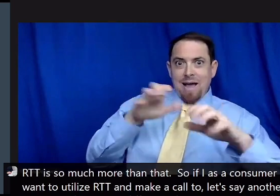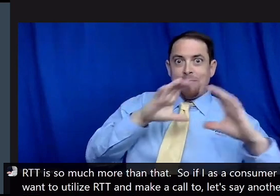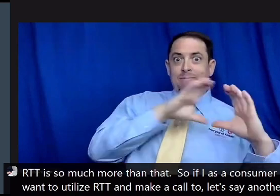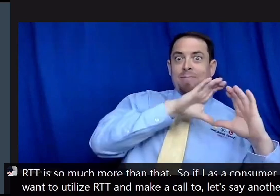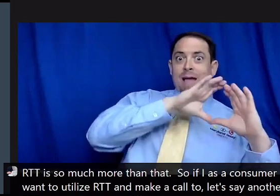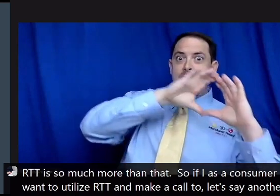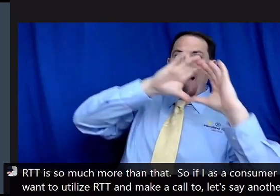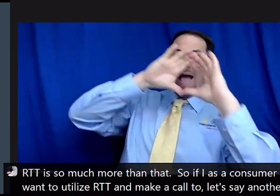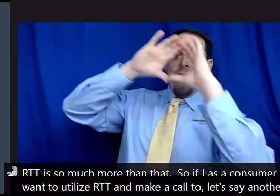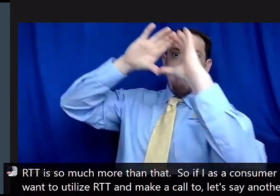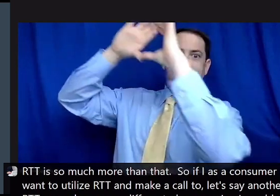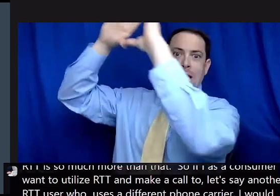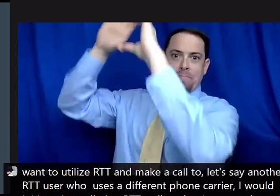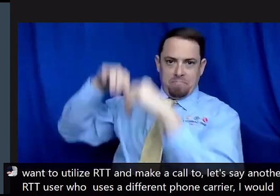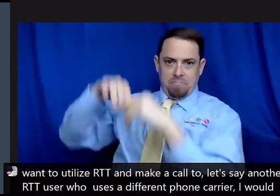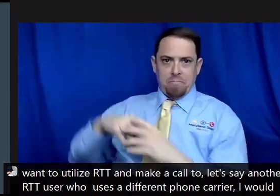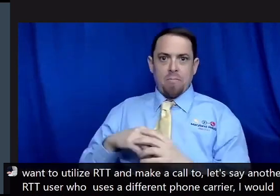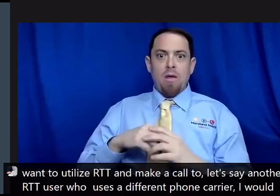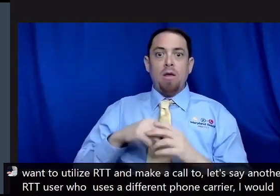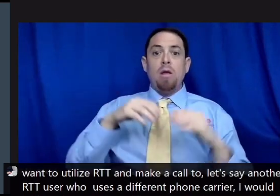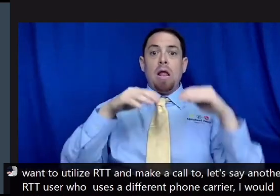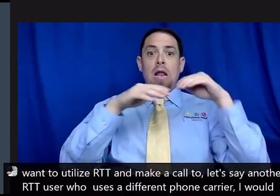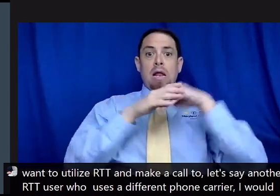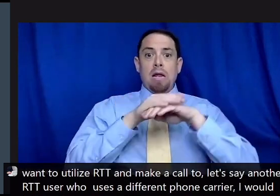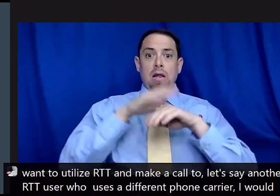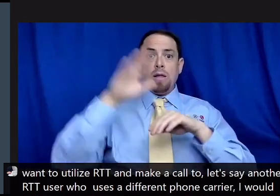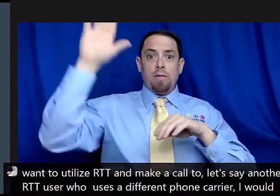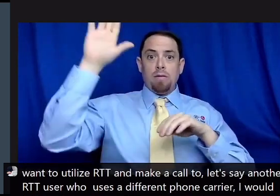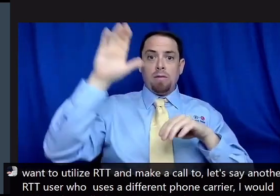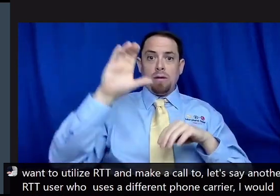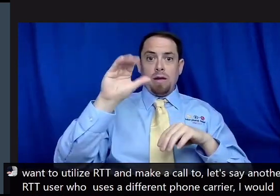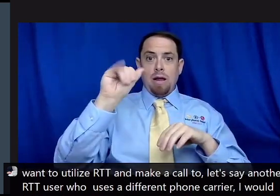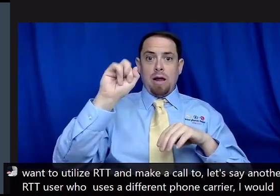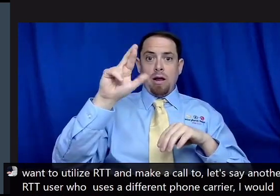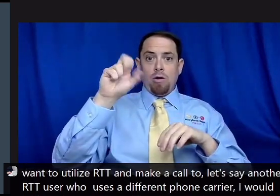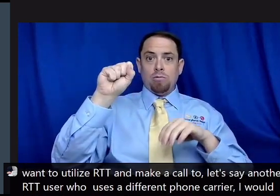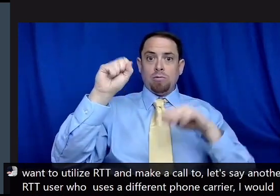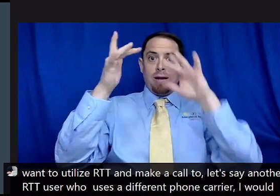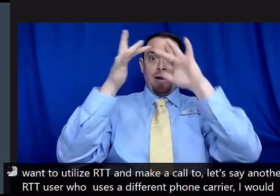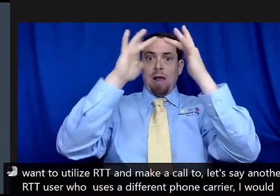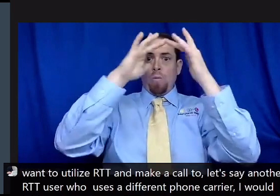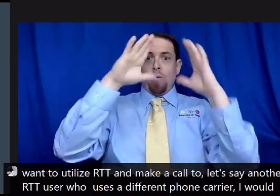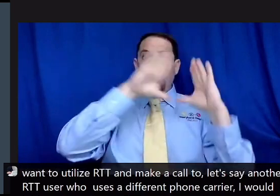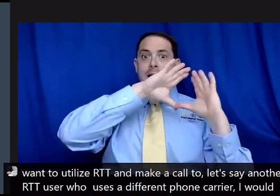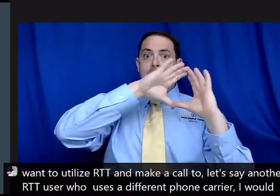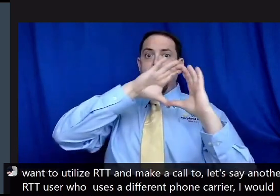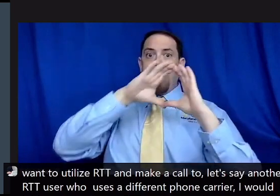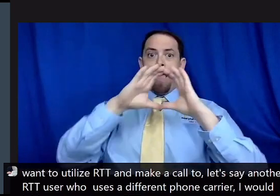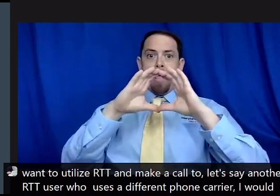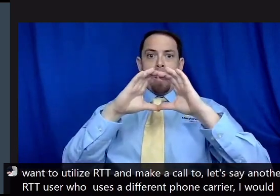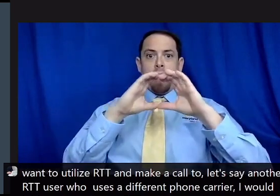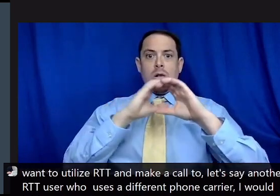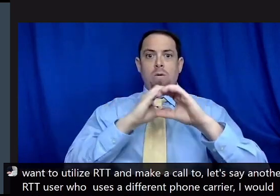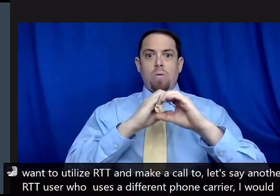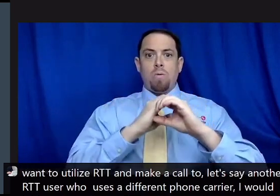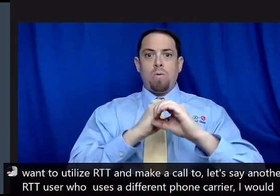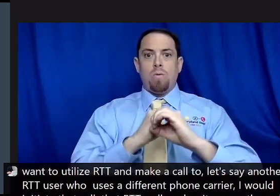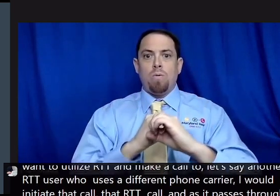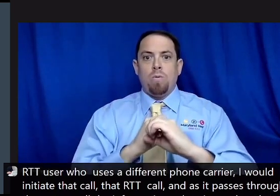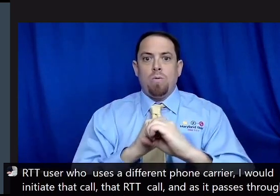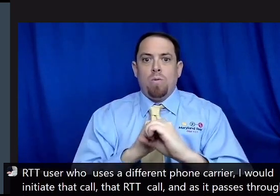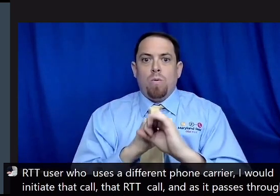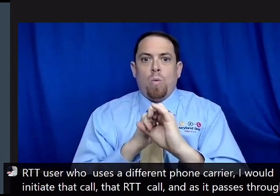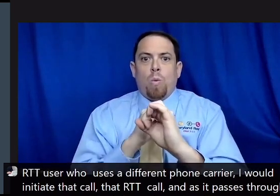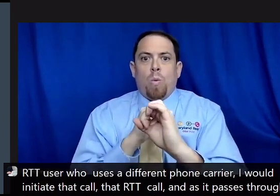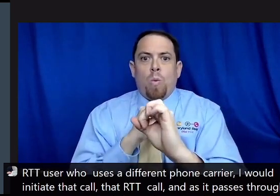the system, all the information, when it reaches that other individual's carrier